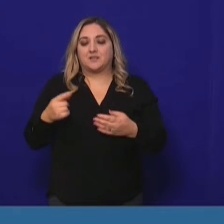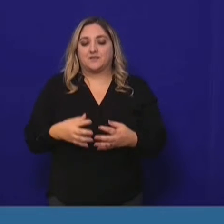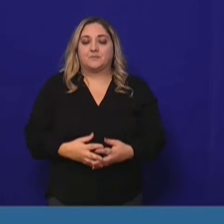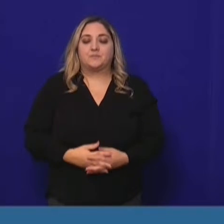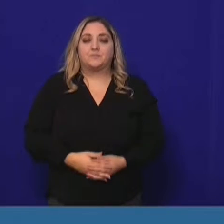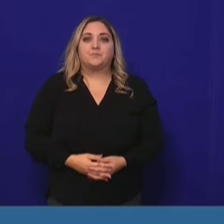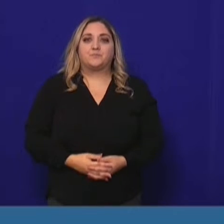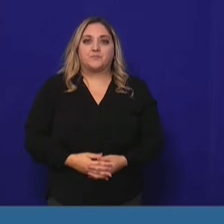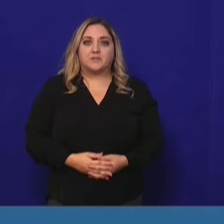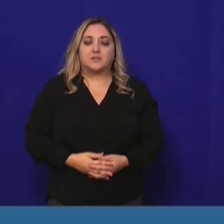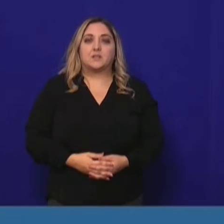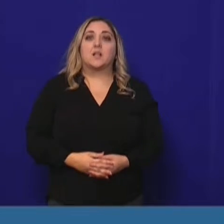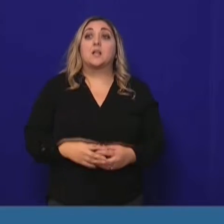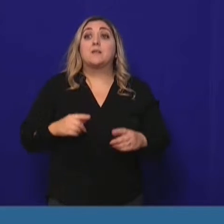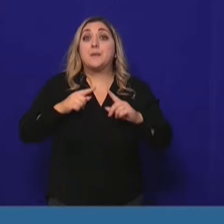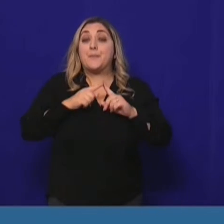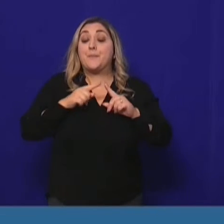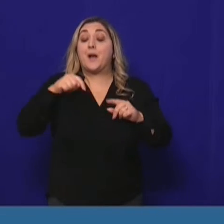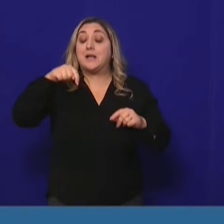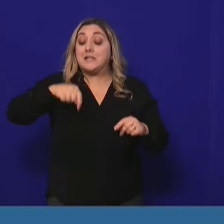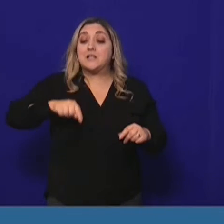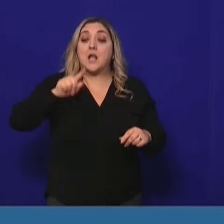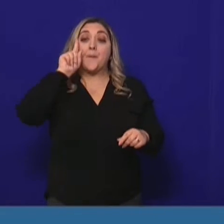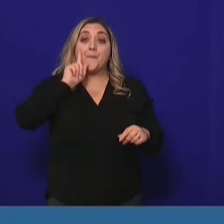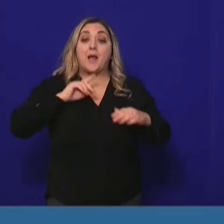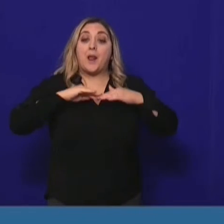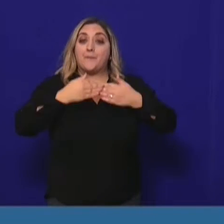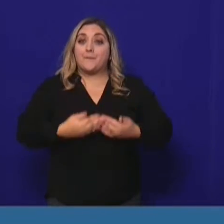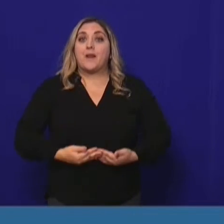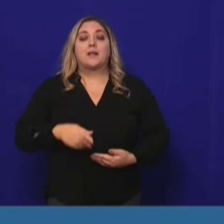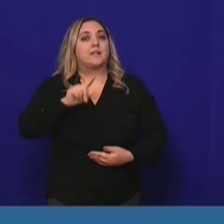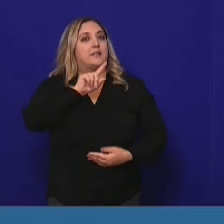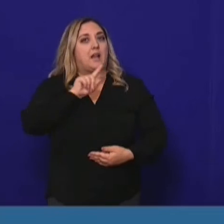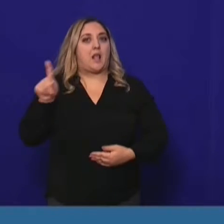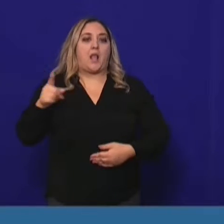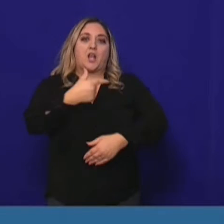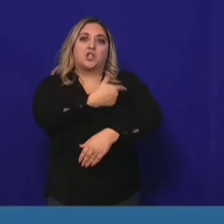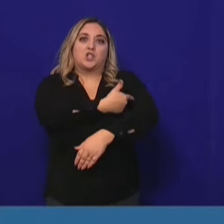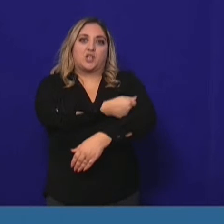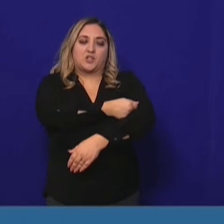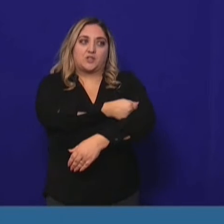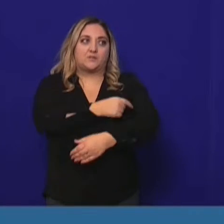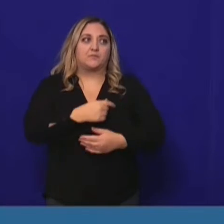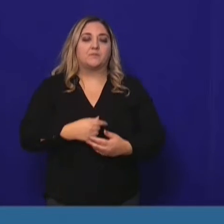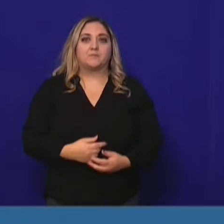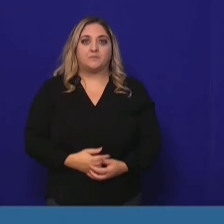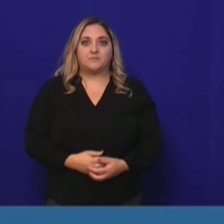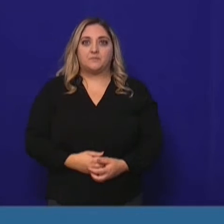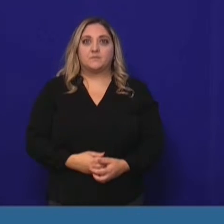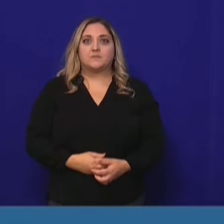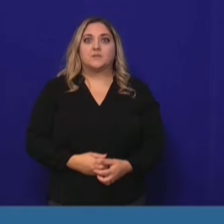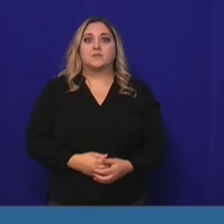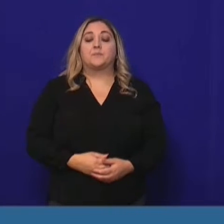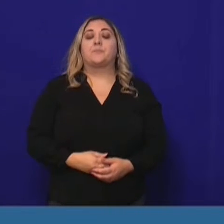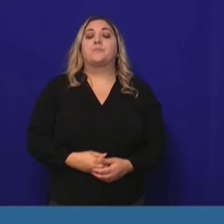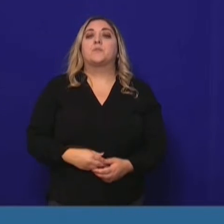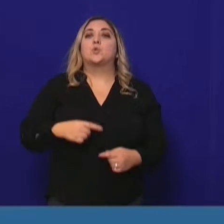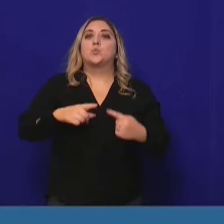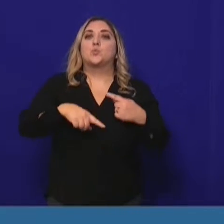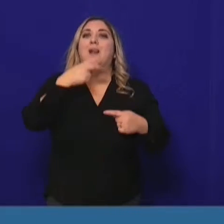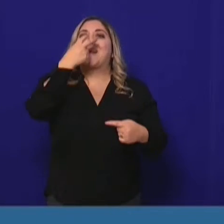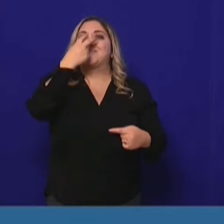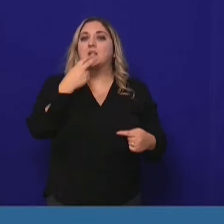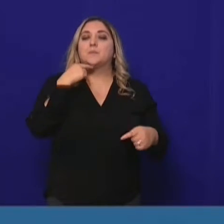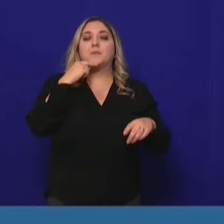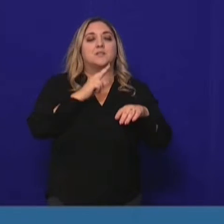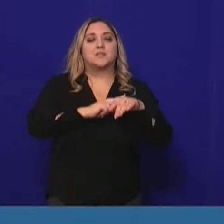dawn il-kumpaniji wkoll. Issa dawn il-pregnant ma jkunux offruti din il-vaccine. Iva nafu għandna